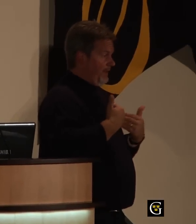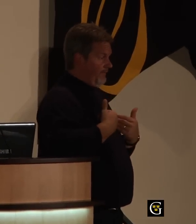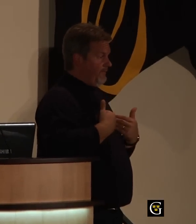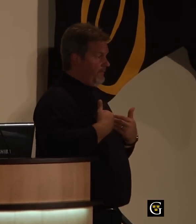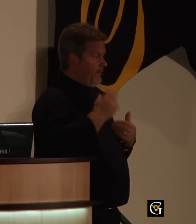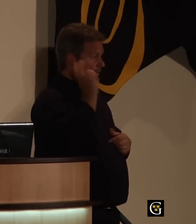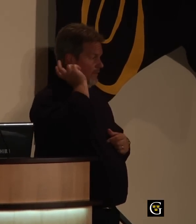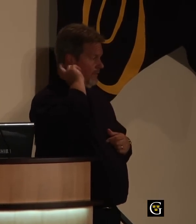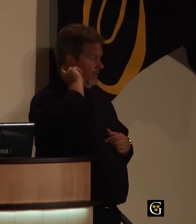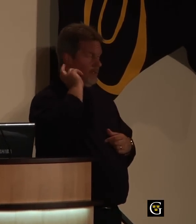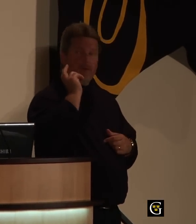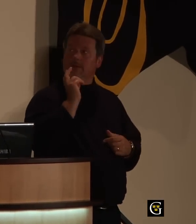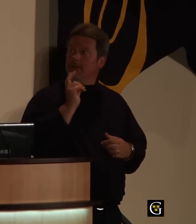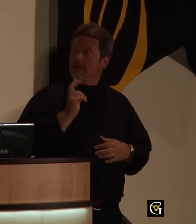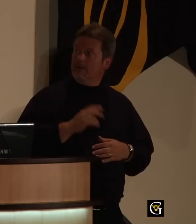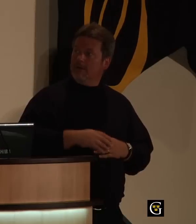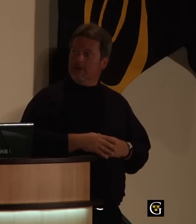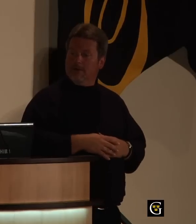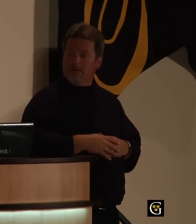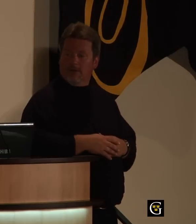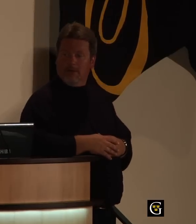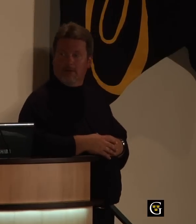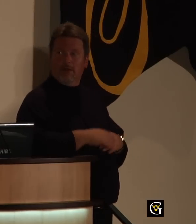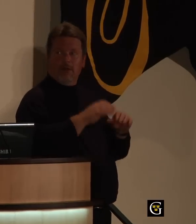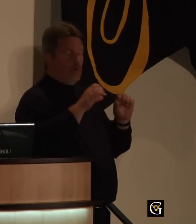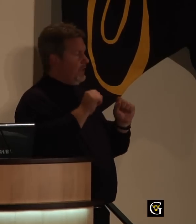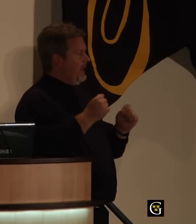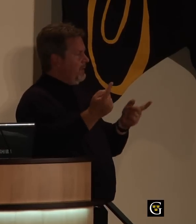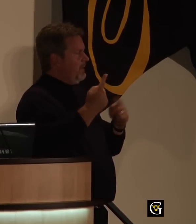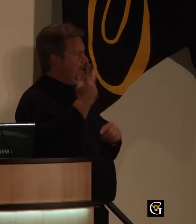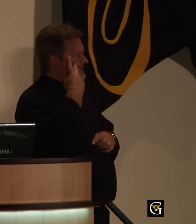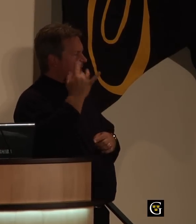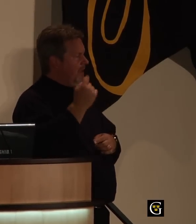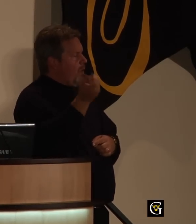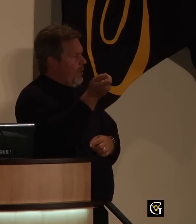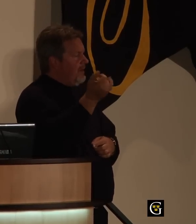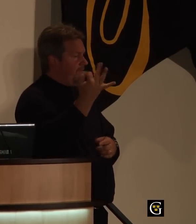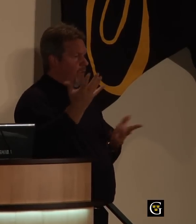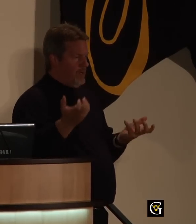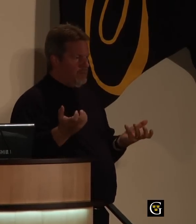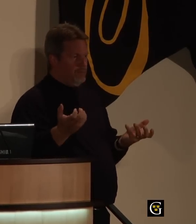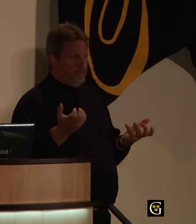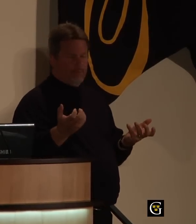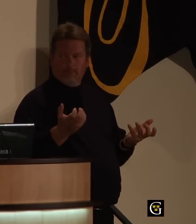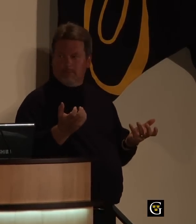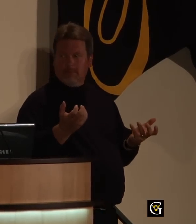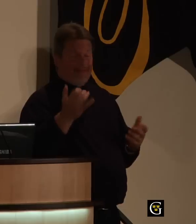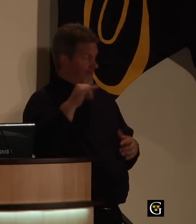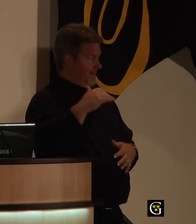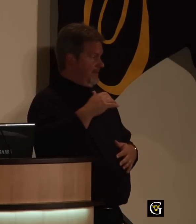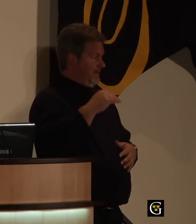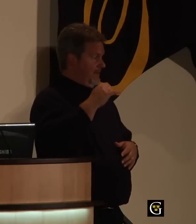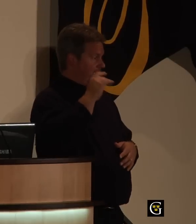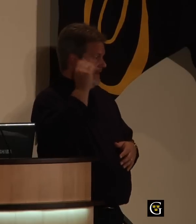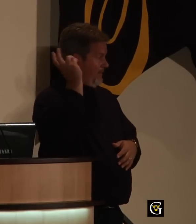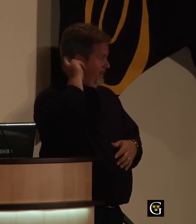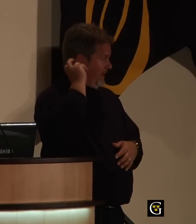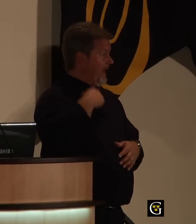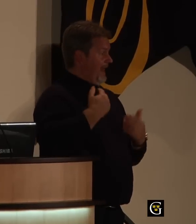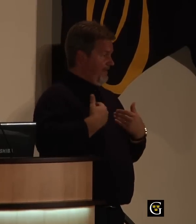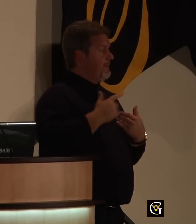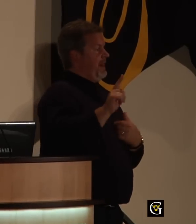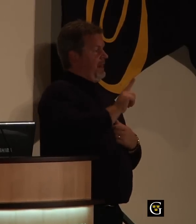implant. If you have the tug, you can come up, if you like, to hold it in your ear. So that is the implant that I have in my left ear.